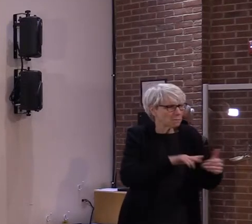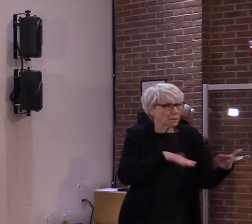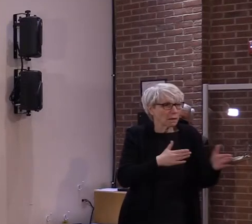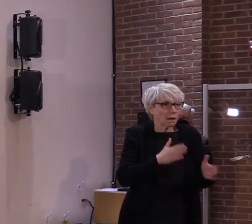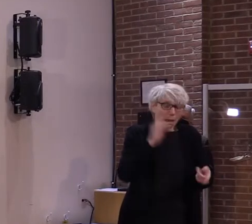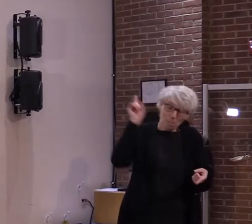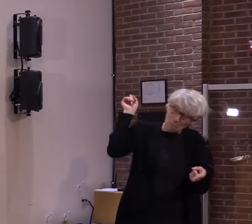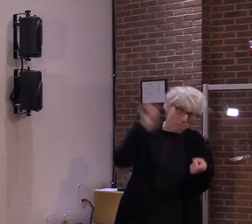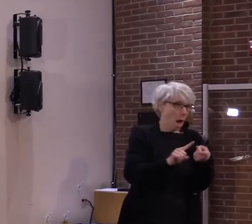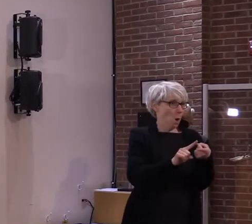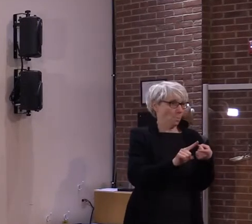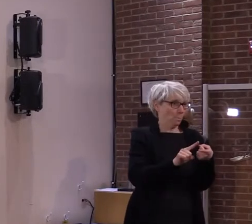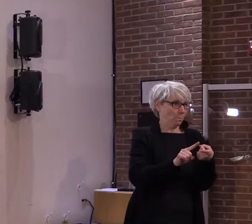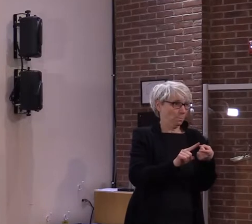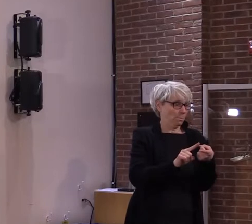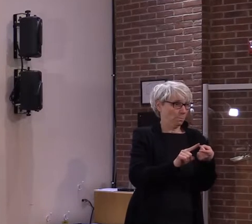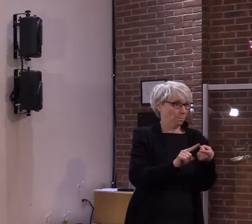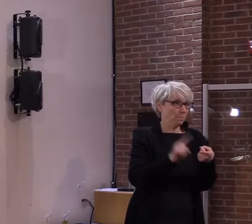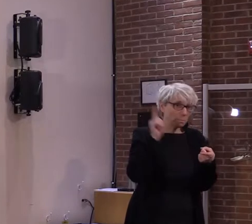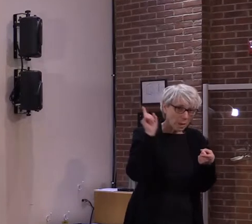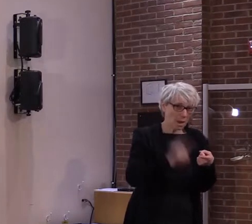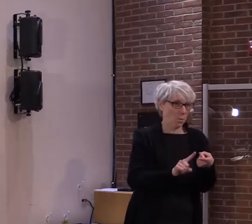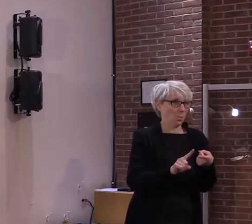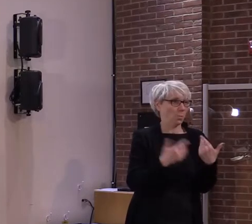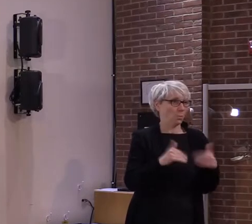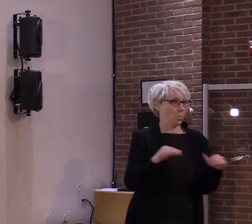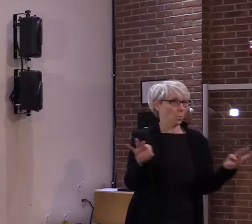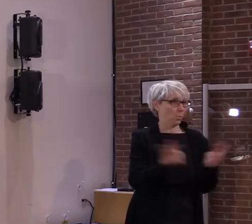and cases alone in that population.